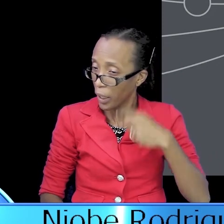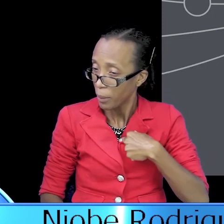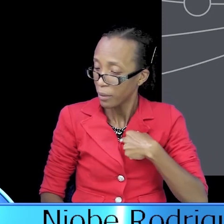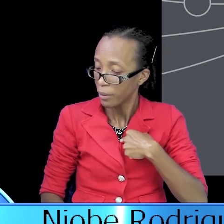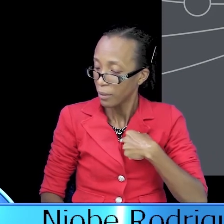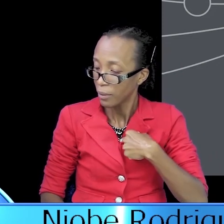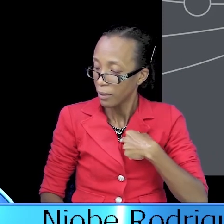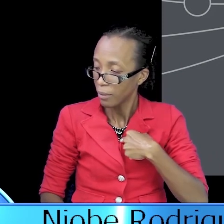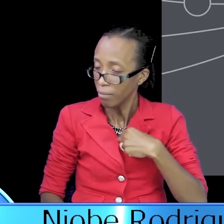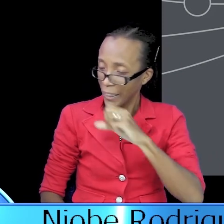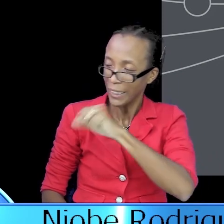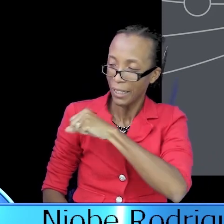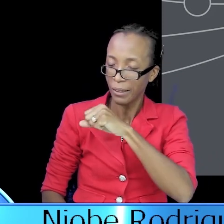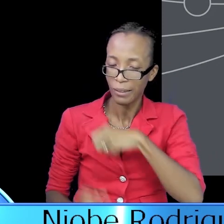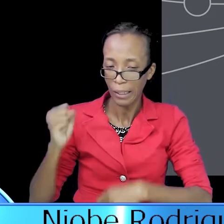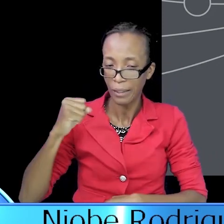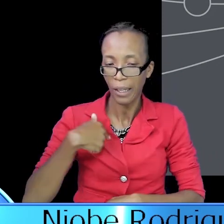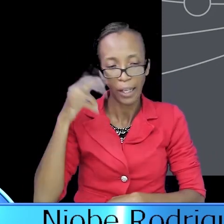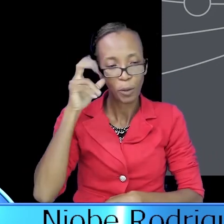work.